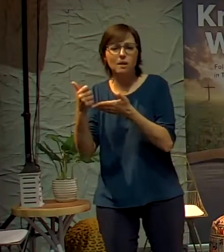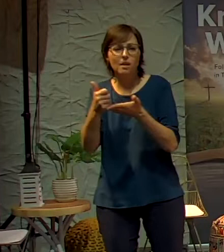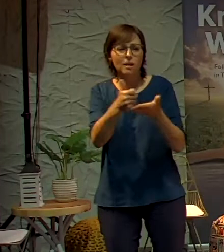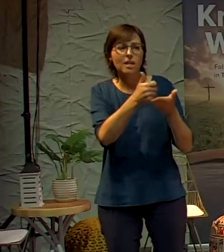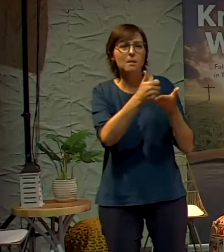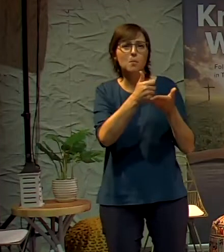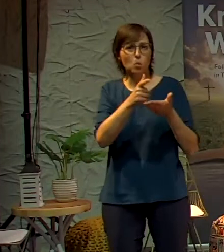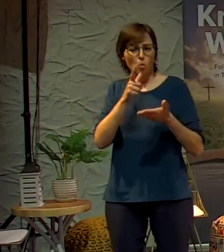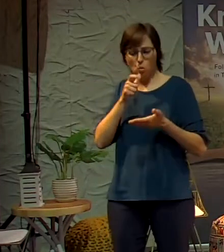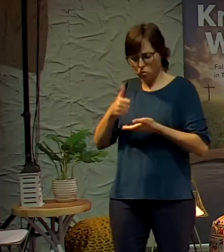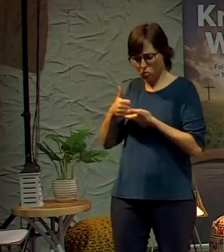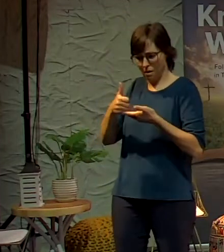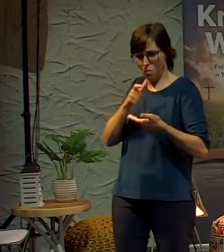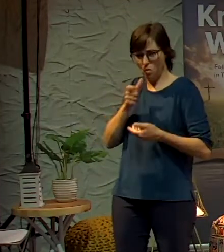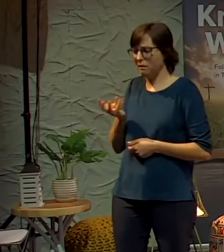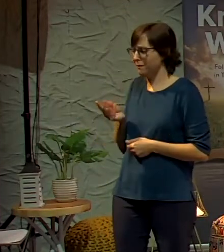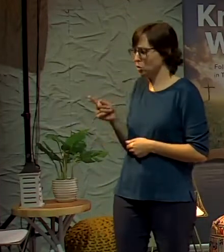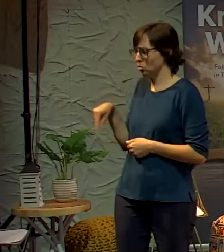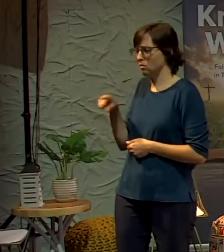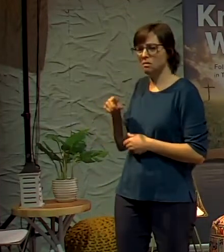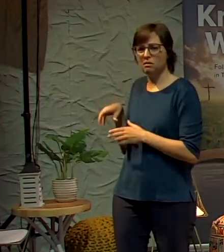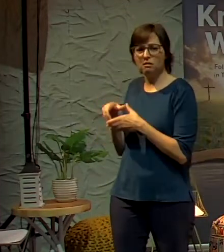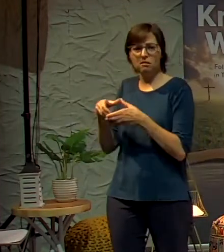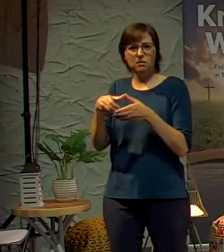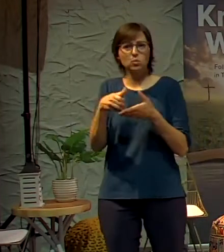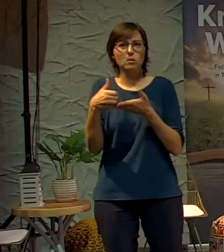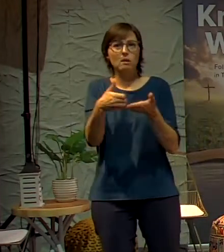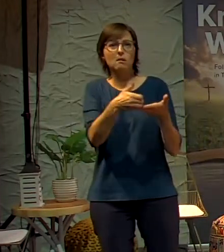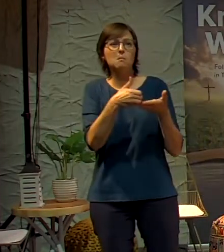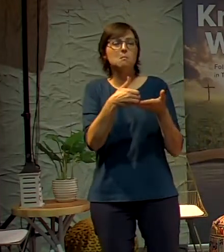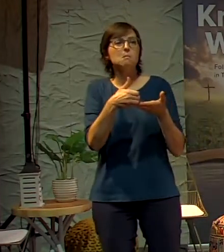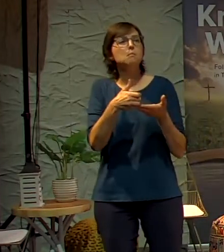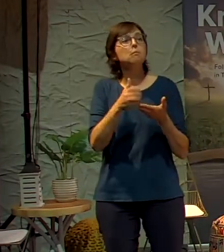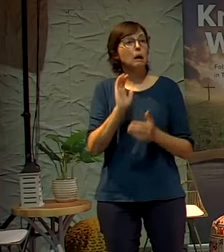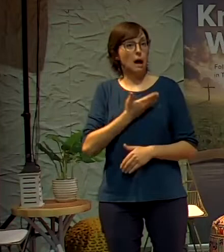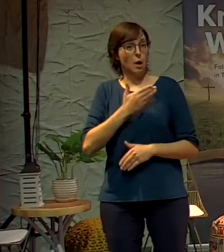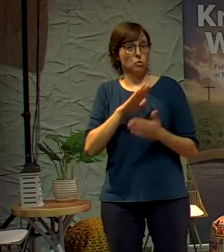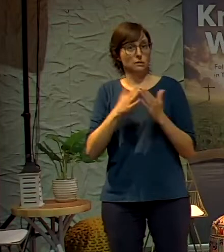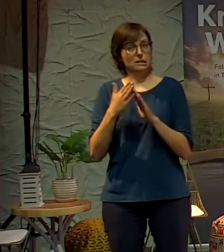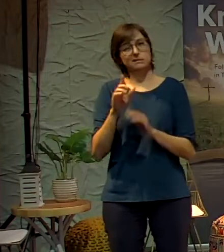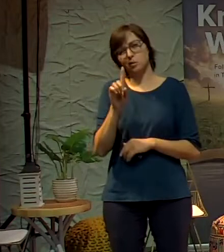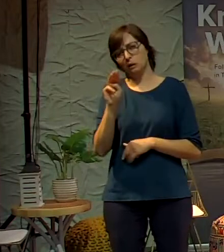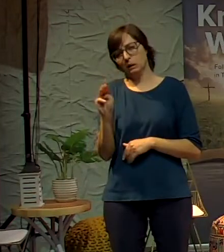those lives, right? If you look around in our city of just over 1 million people,